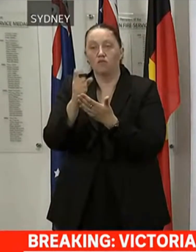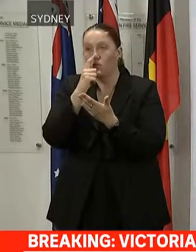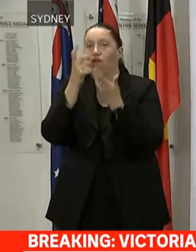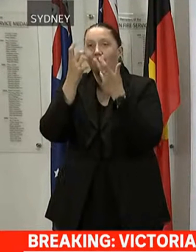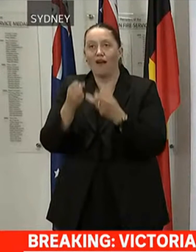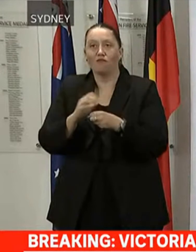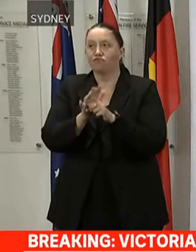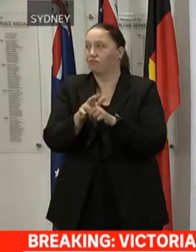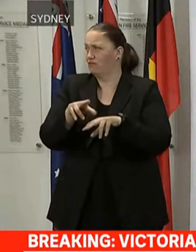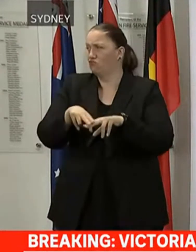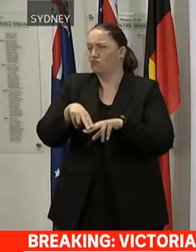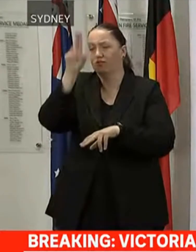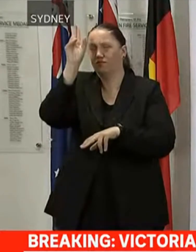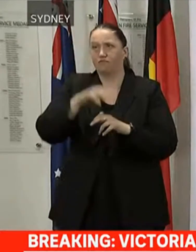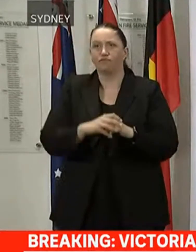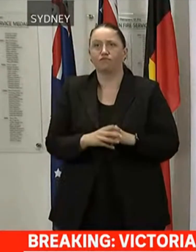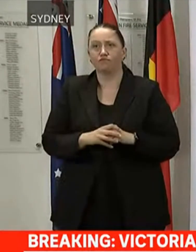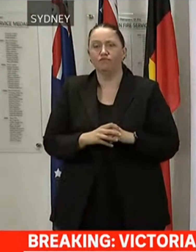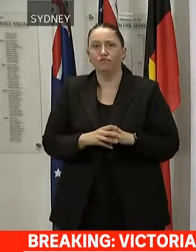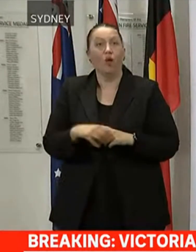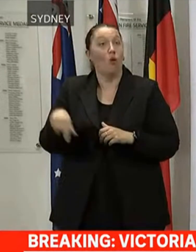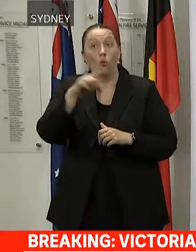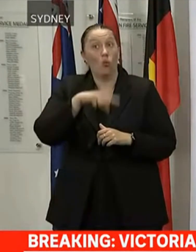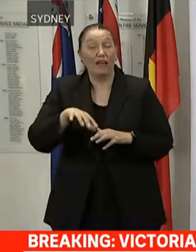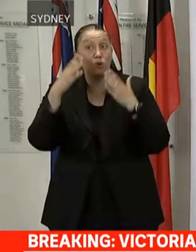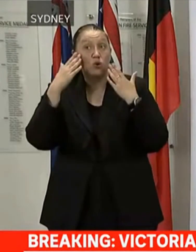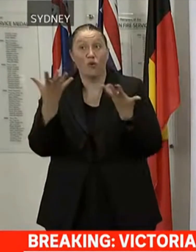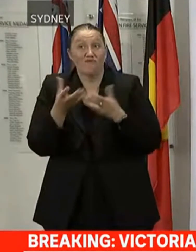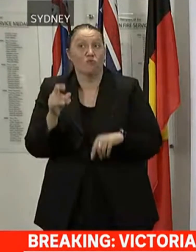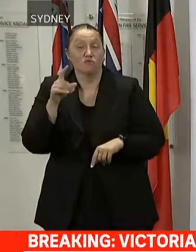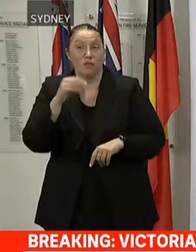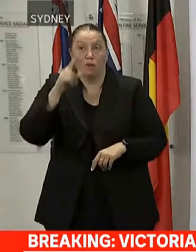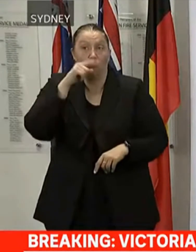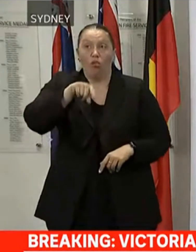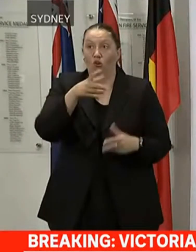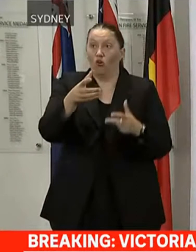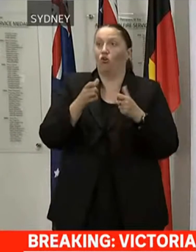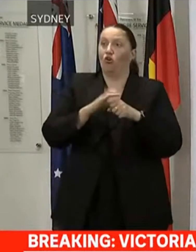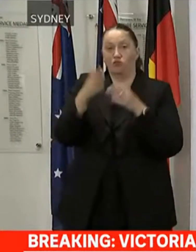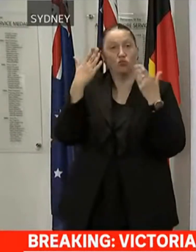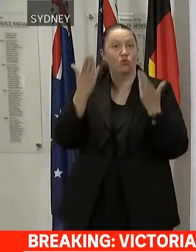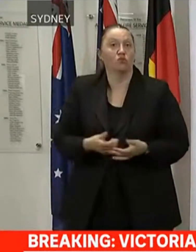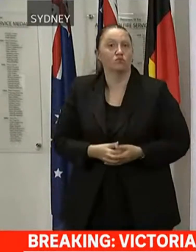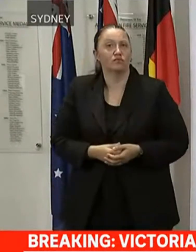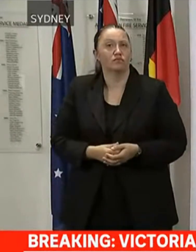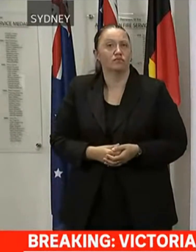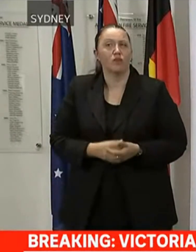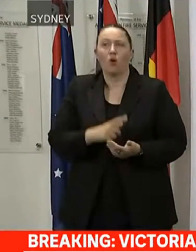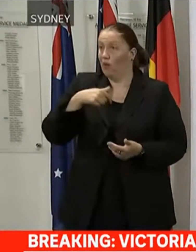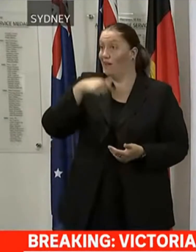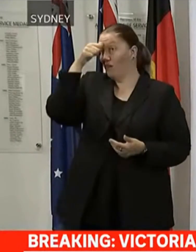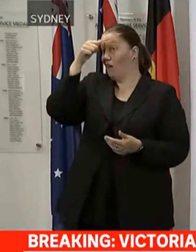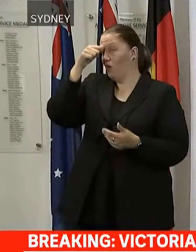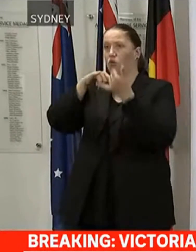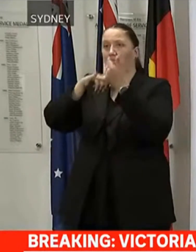which, as of today, do not have a direct link. The vast majority of these are in known settings in